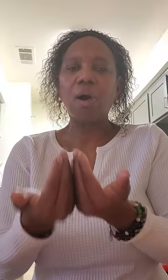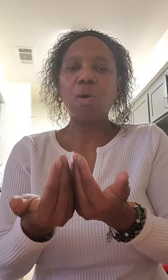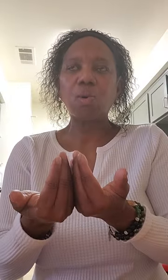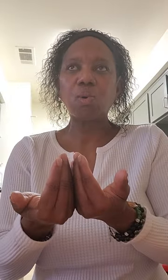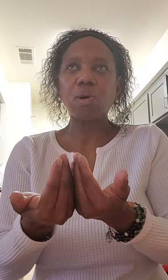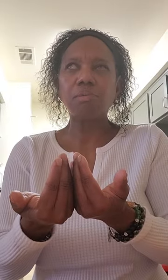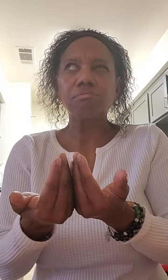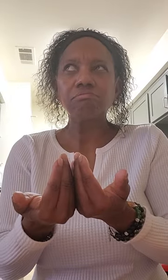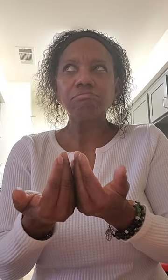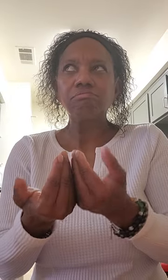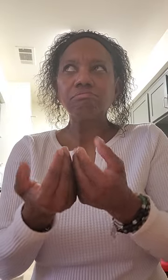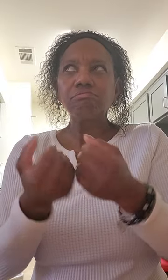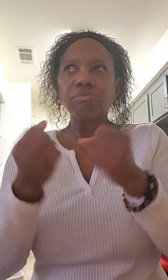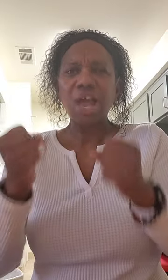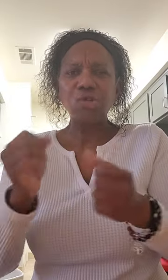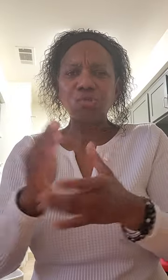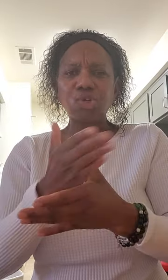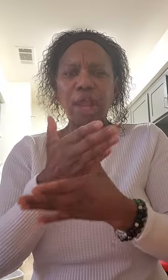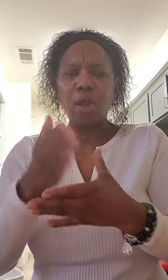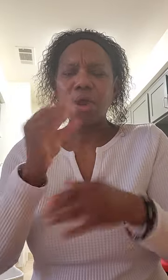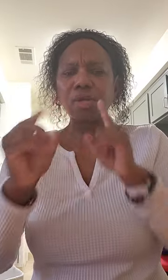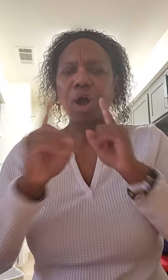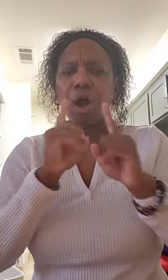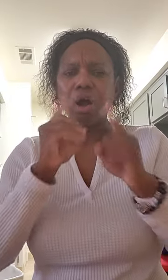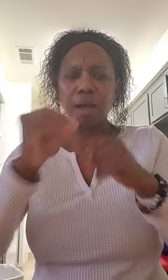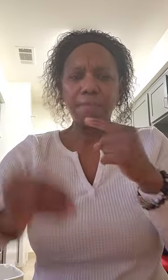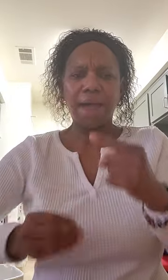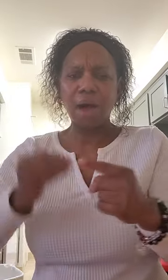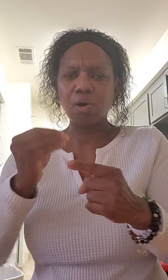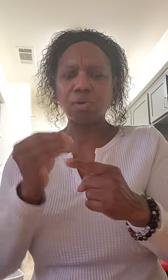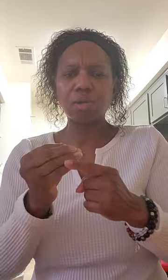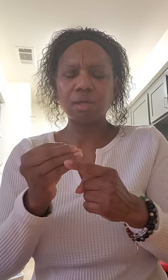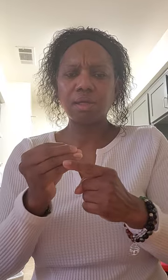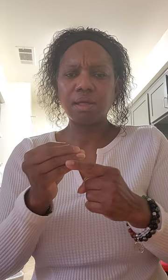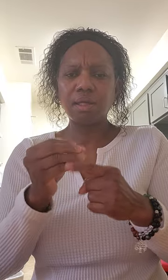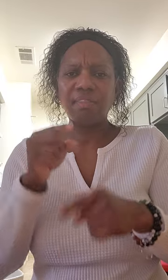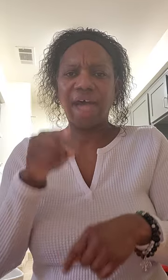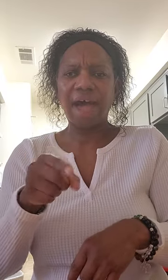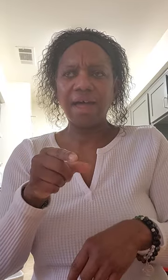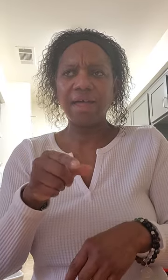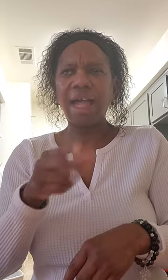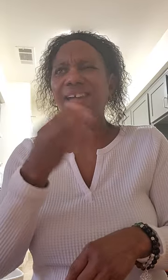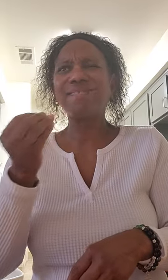can you share and talk about that and